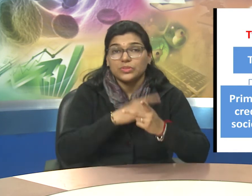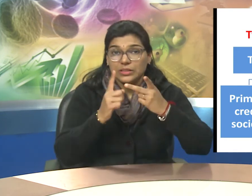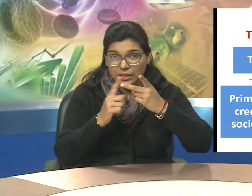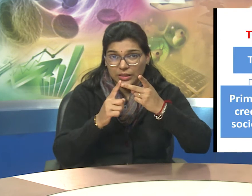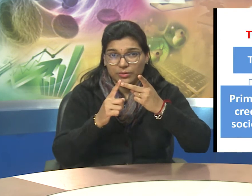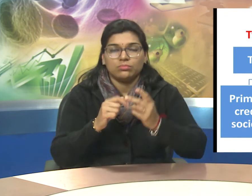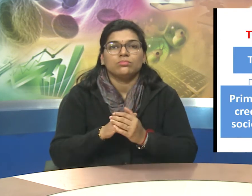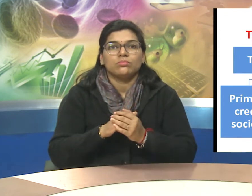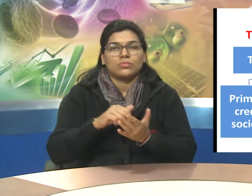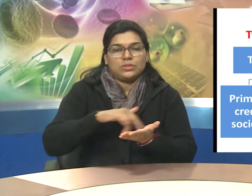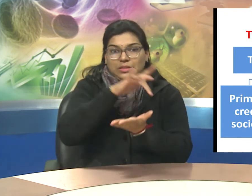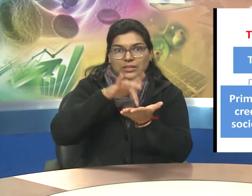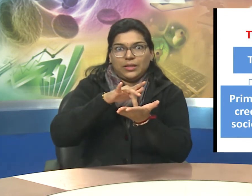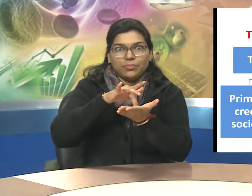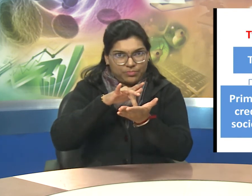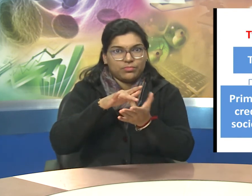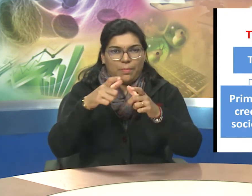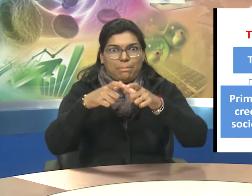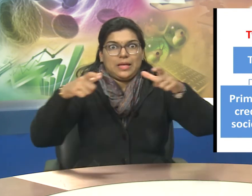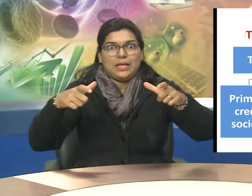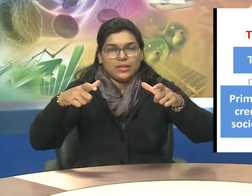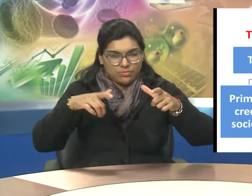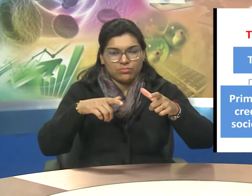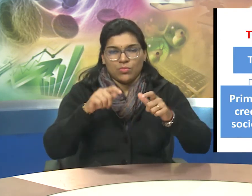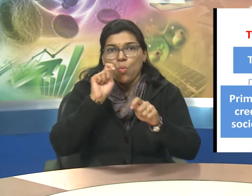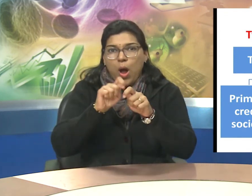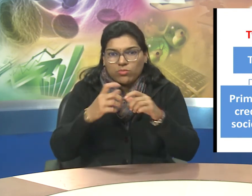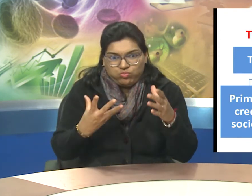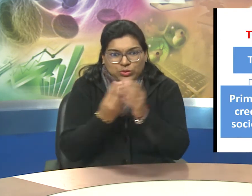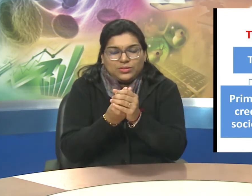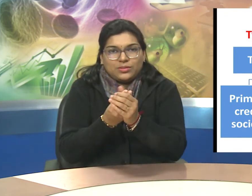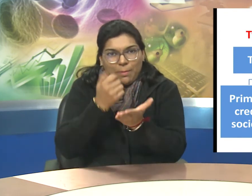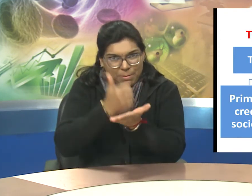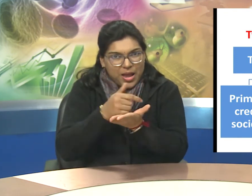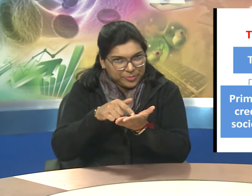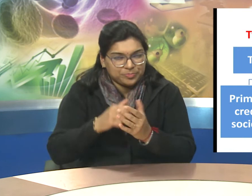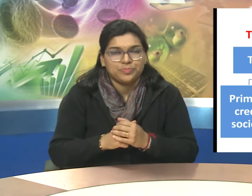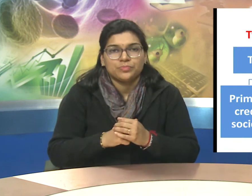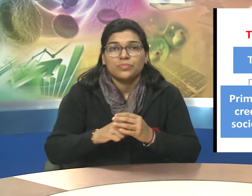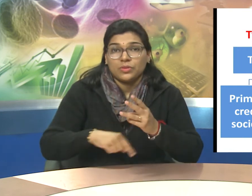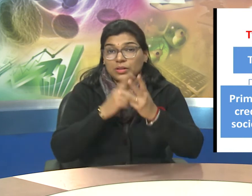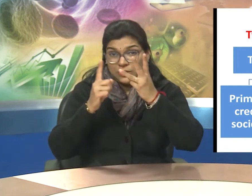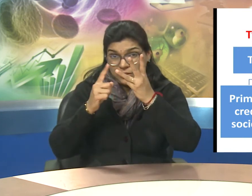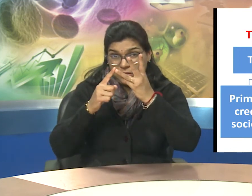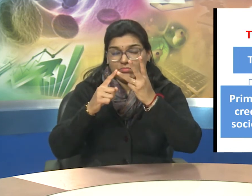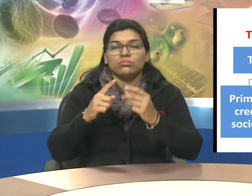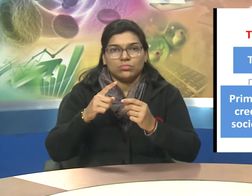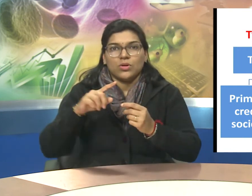credit society. The second type of cooperative bank is central cooperative bank.